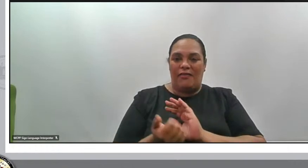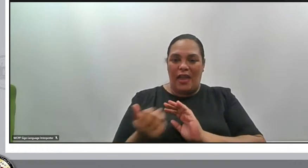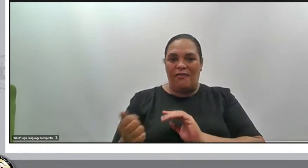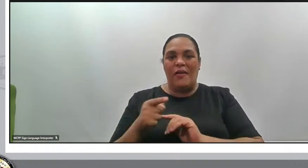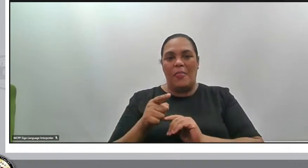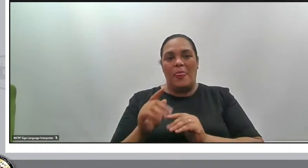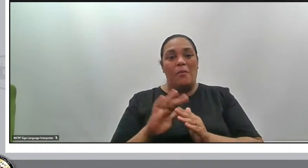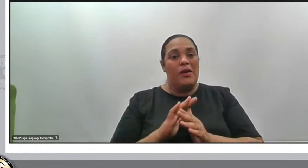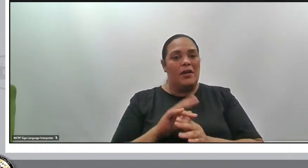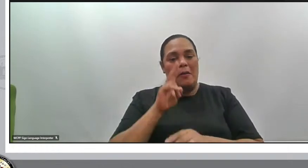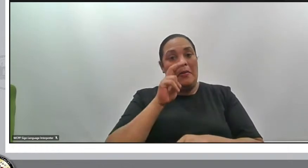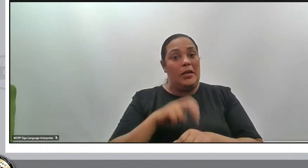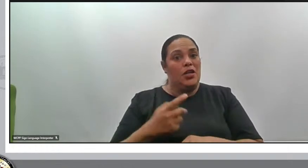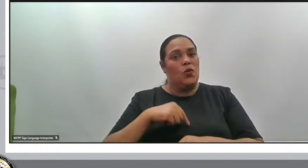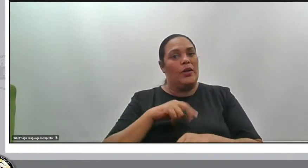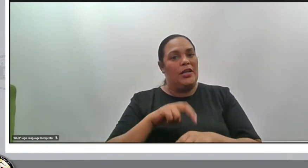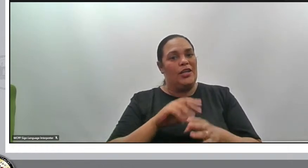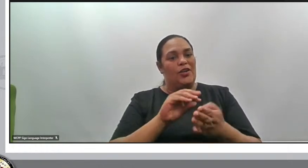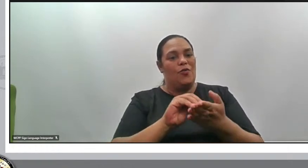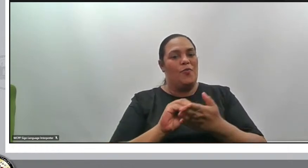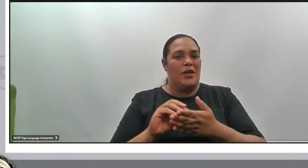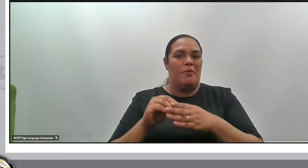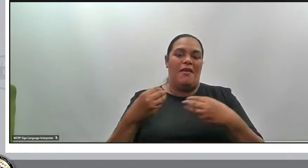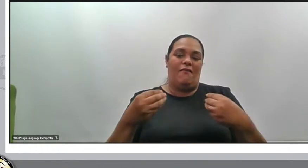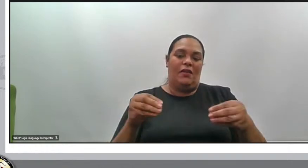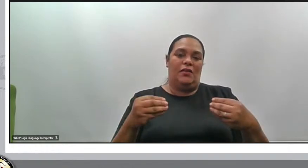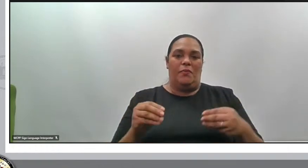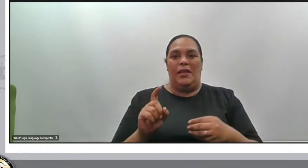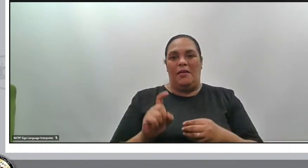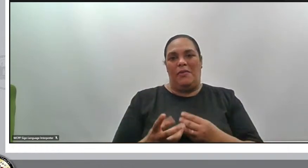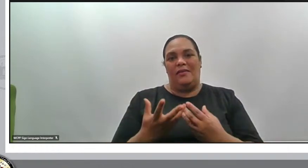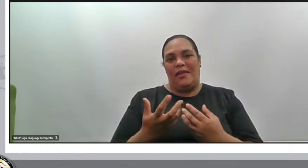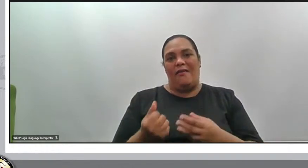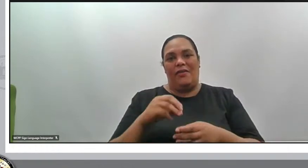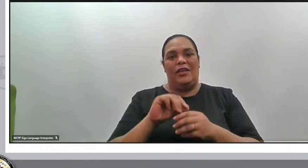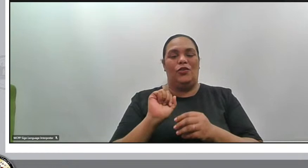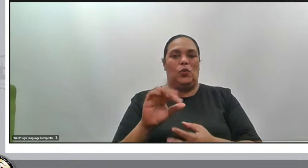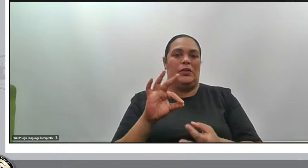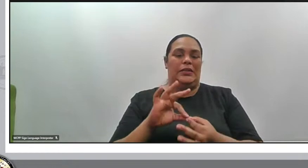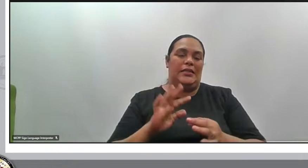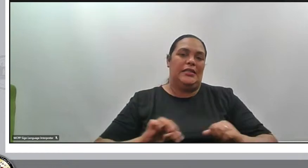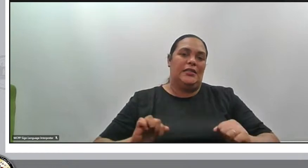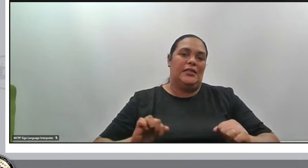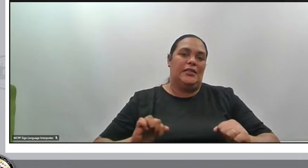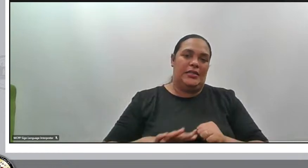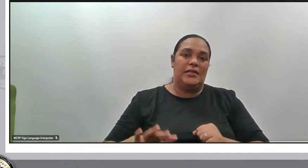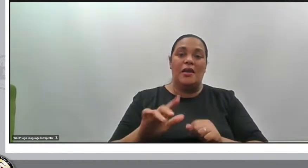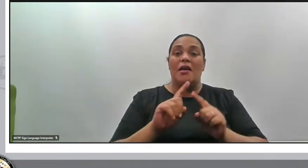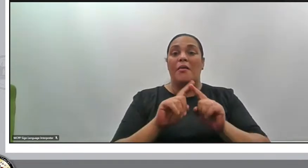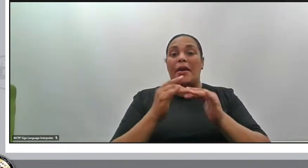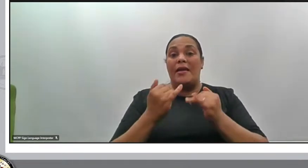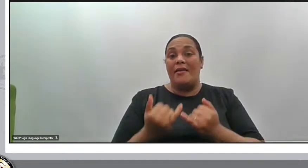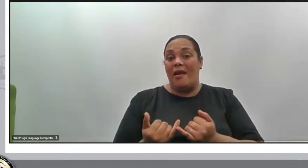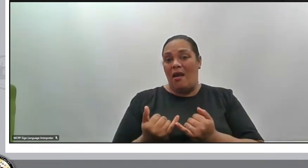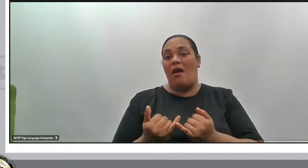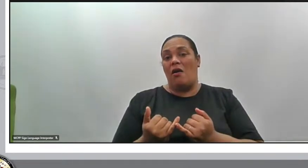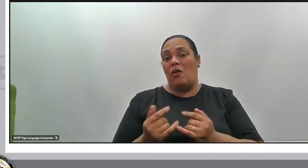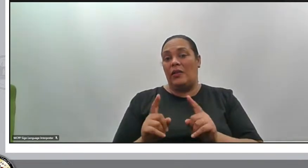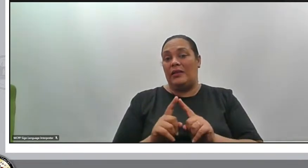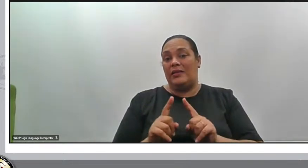has become necessary for us to bring in some flexibility within that particular space as well. In the meantime as